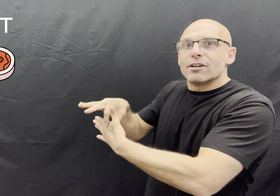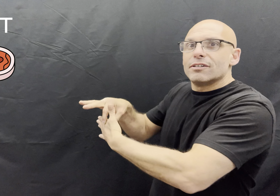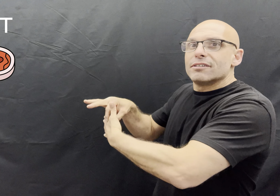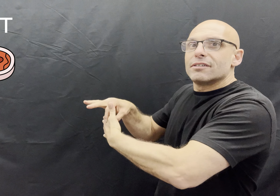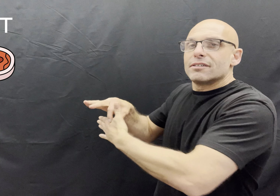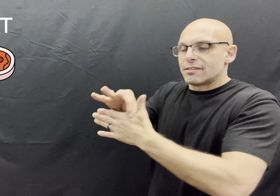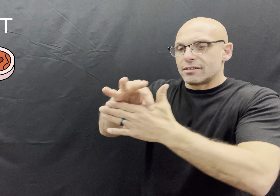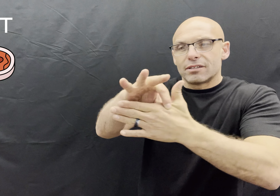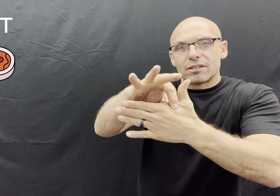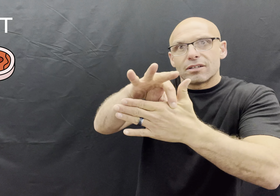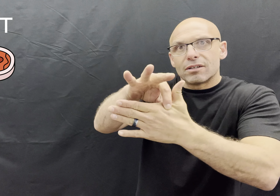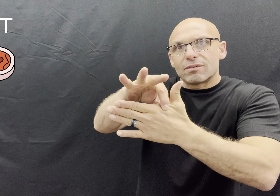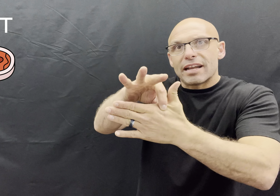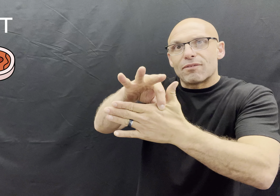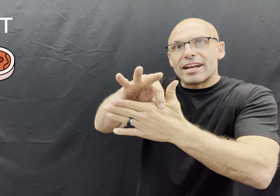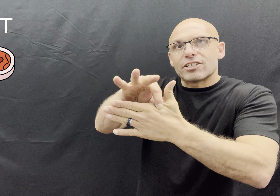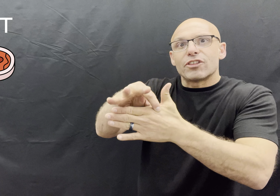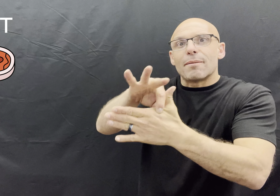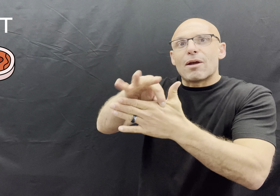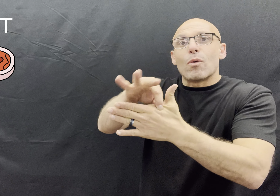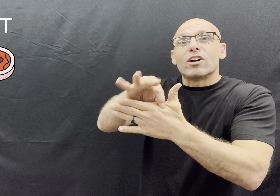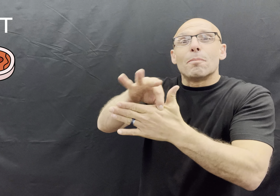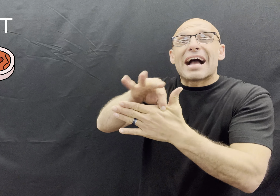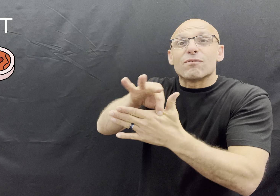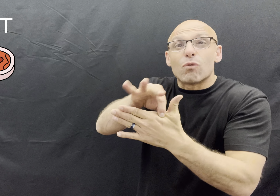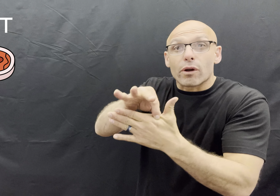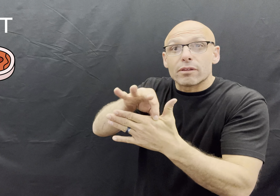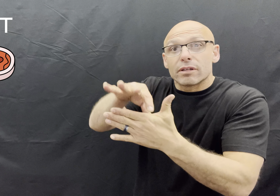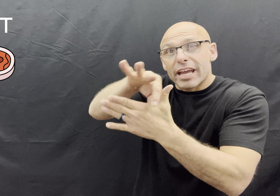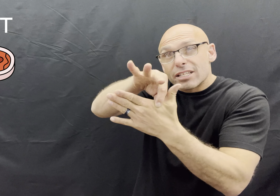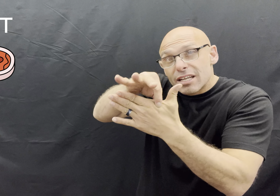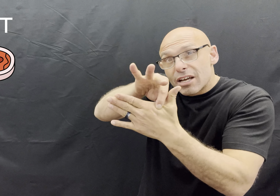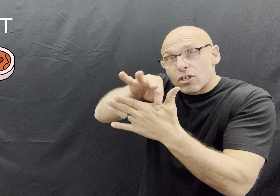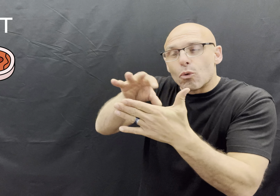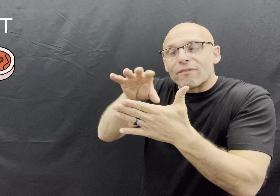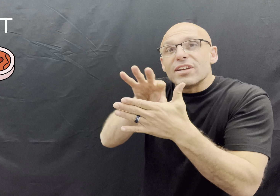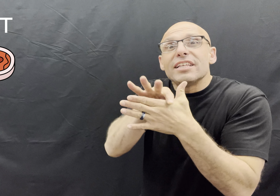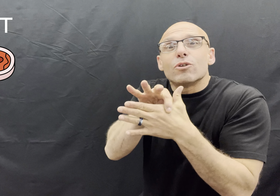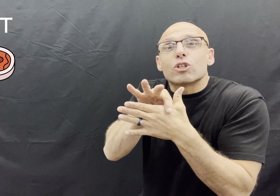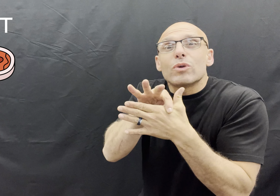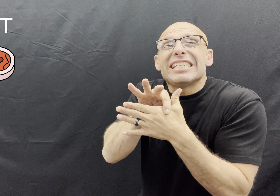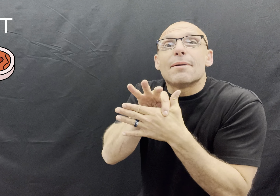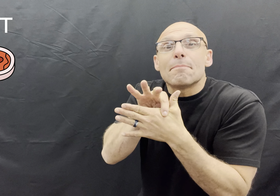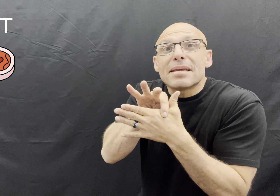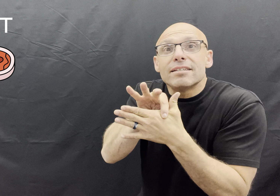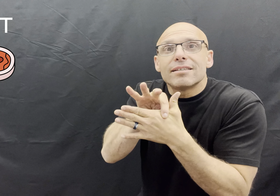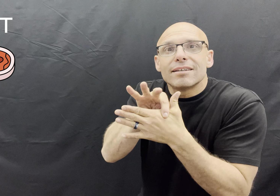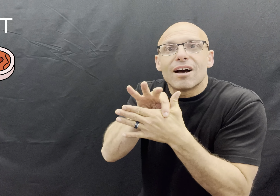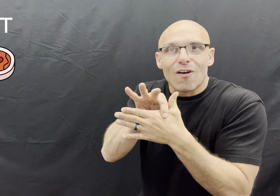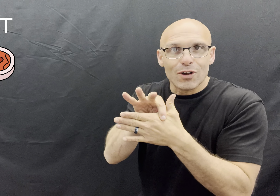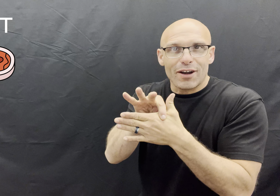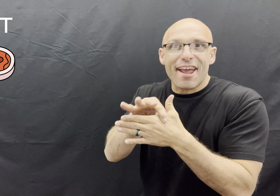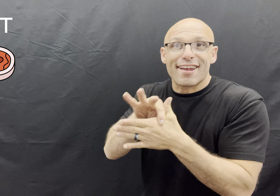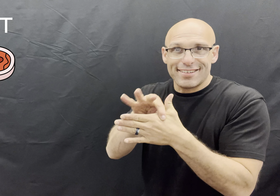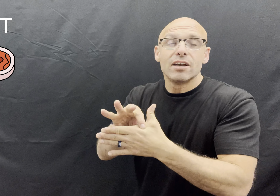middle, right next to your thumb, and wiggle back and forth, okay? You are squeezing the meat of your hand.